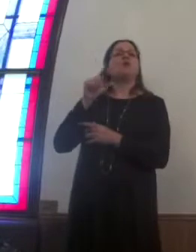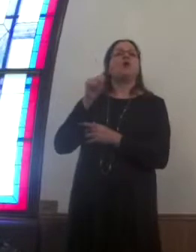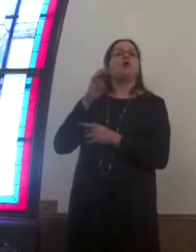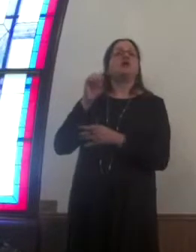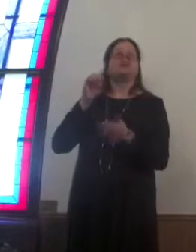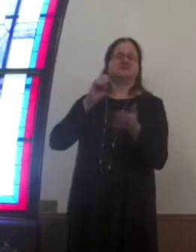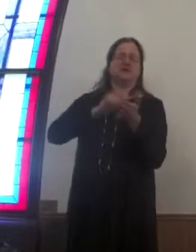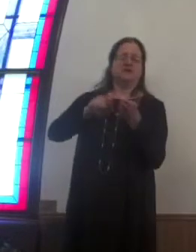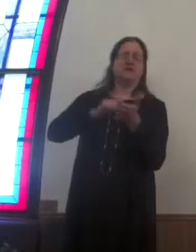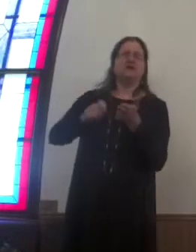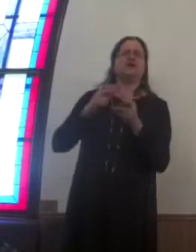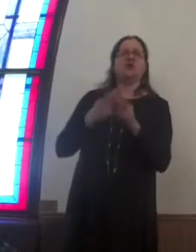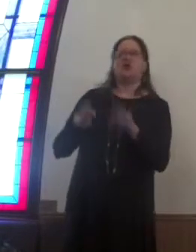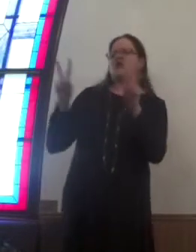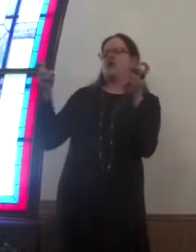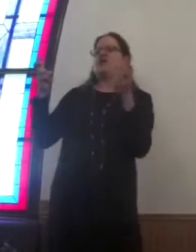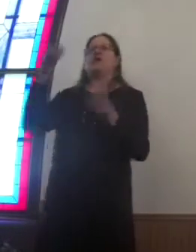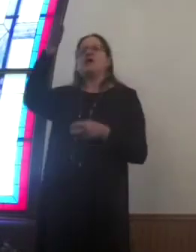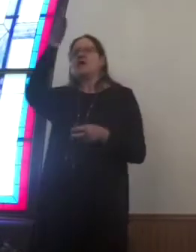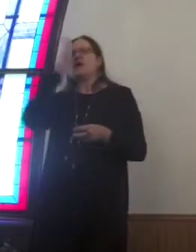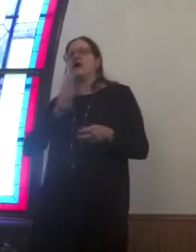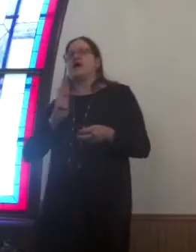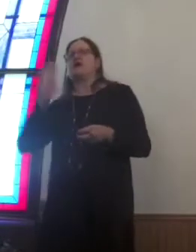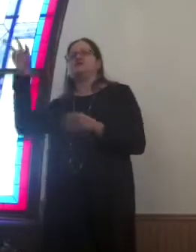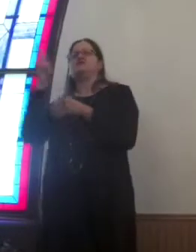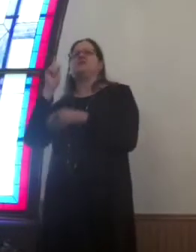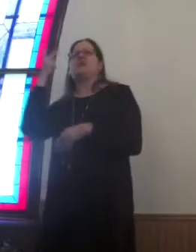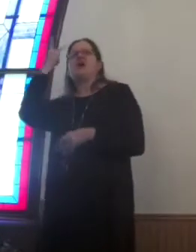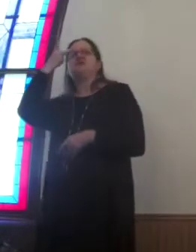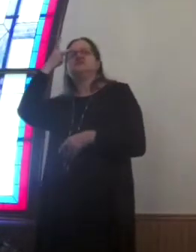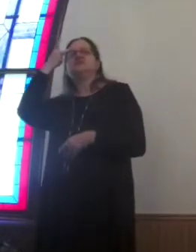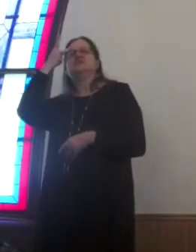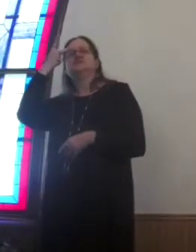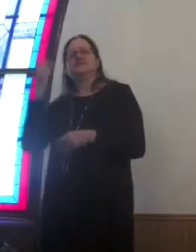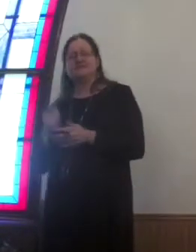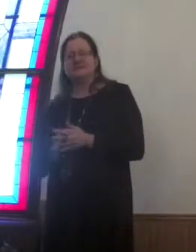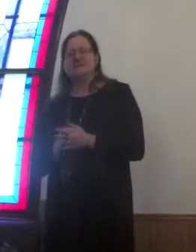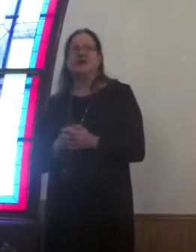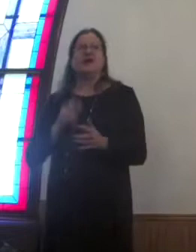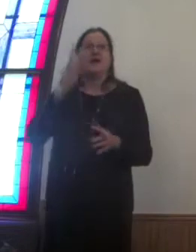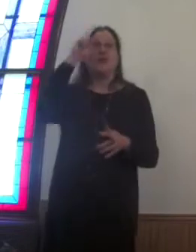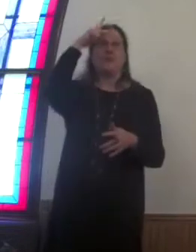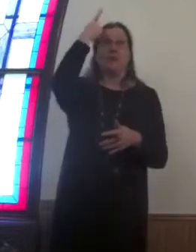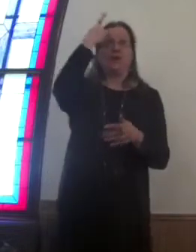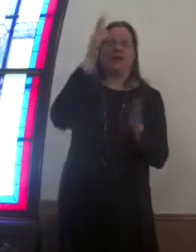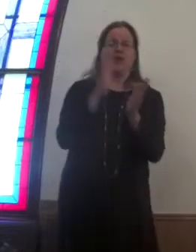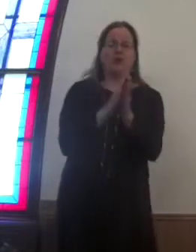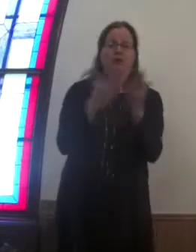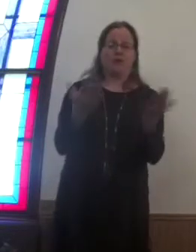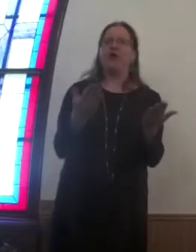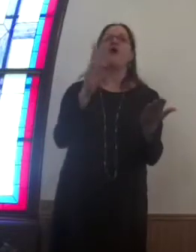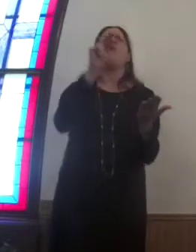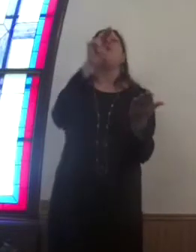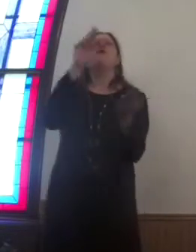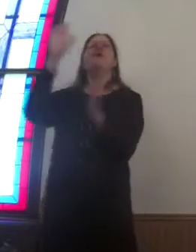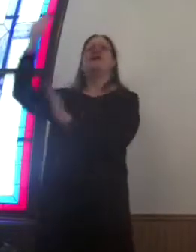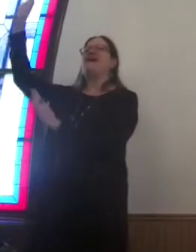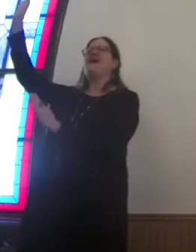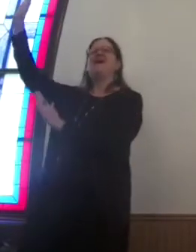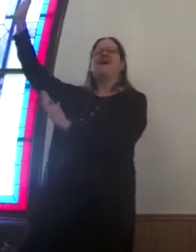God's Politics. Now, it's not what you think. It's not a political book, but it's God's